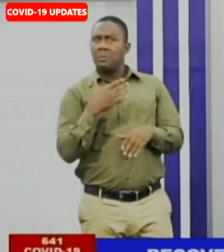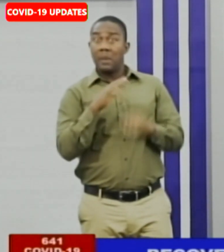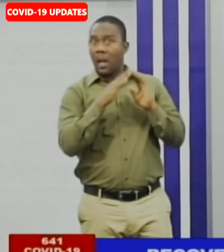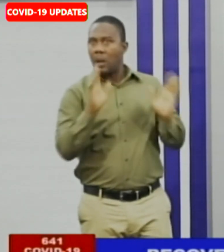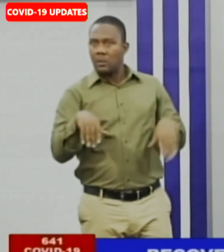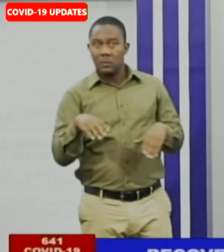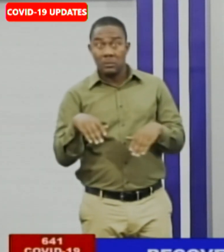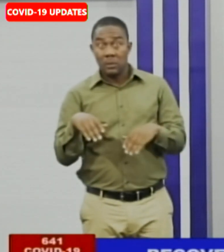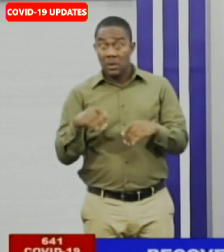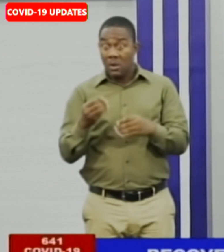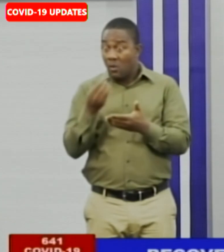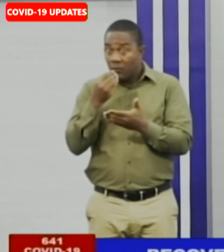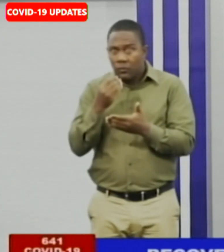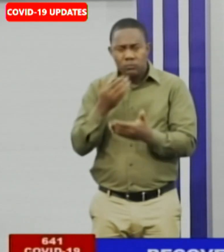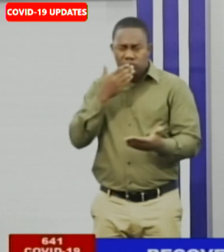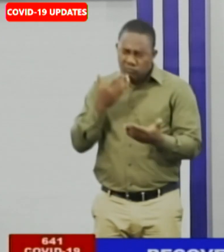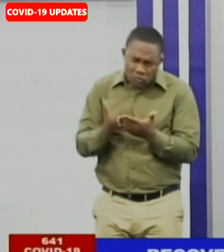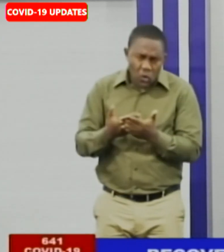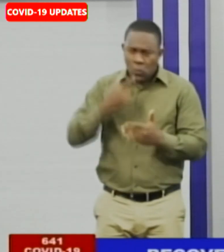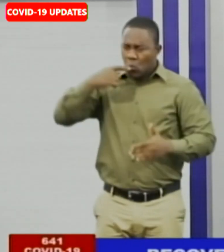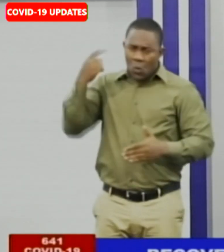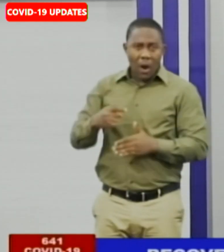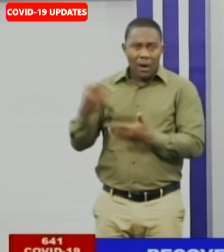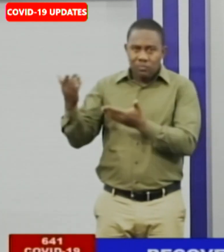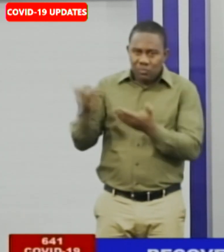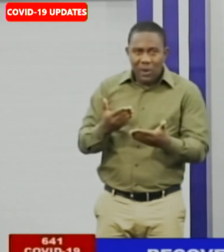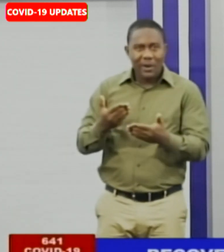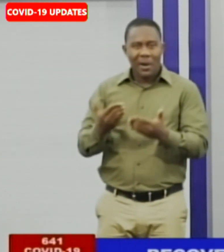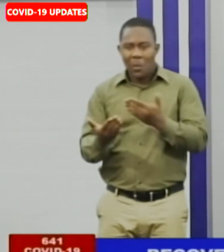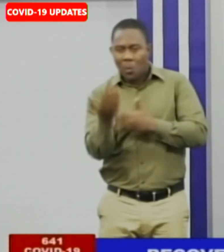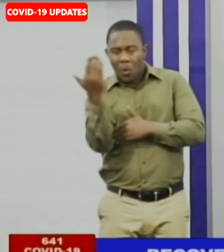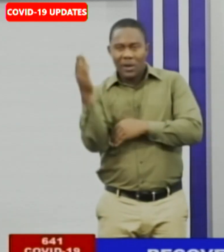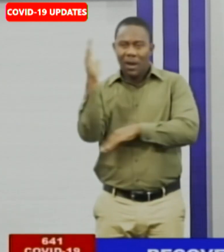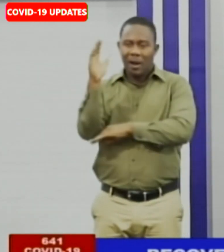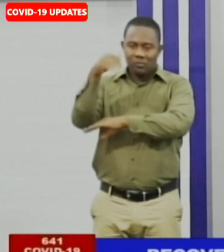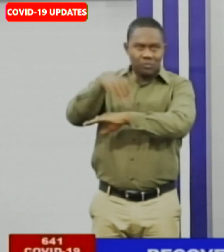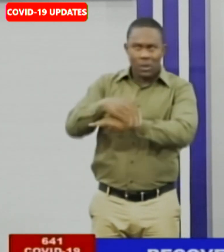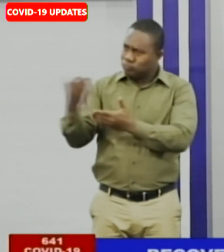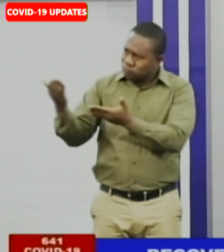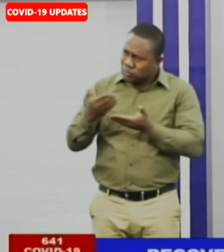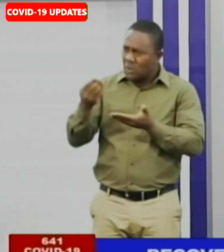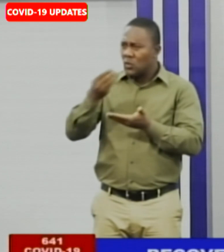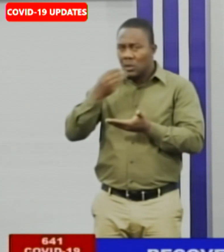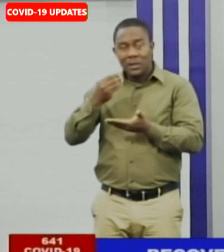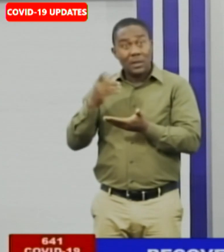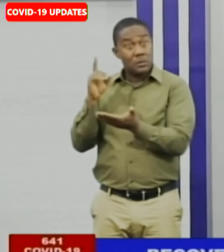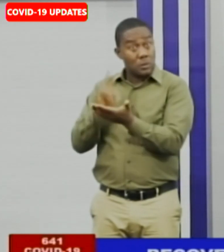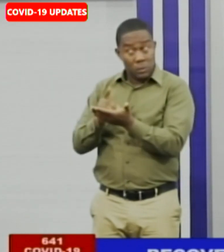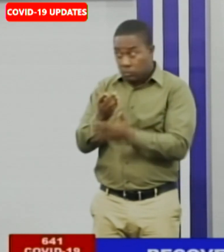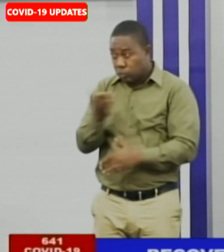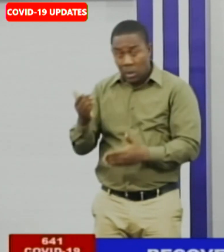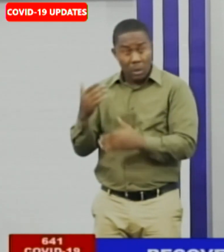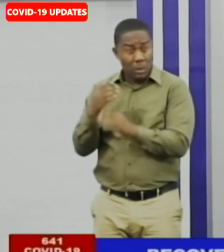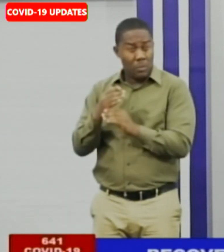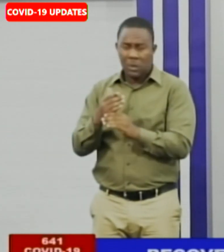was good. It comes on time. In the morning, the food comes on time. In the afternoon, it comes on time. In the evening, it comes on time. The doctors over there was very, very good,